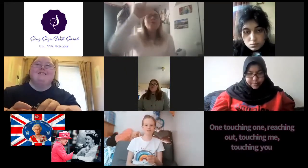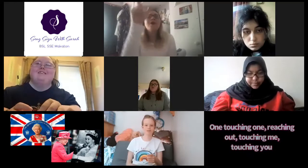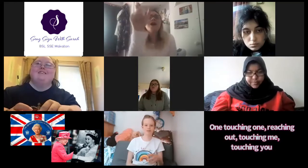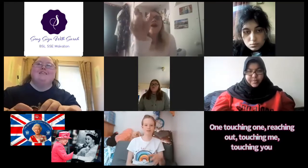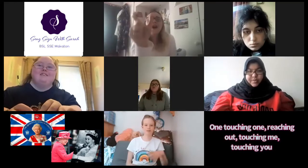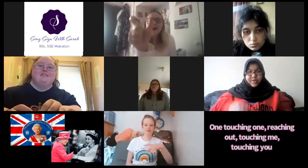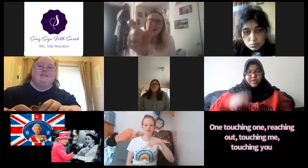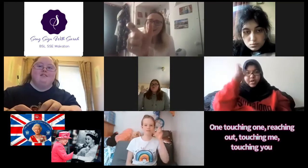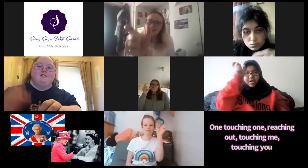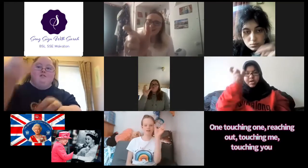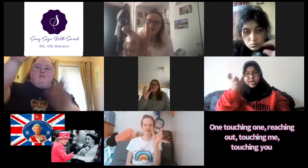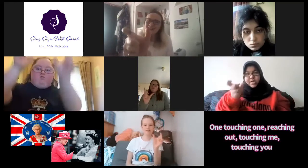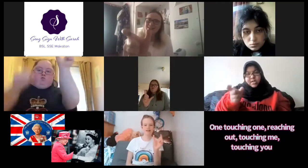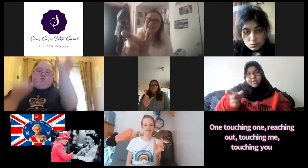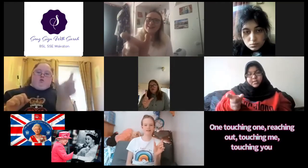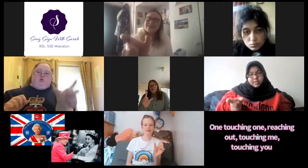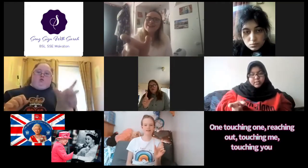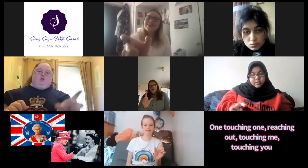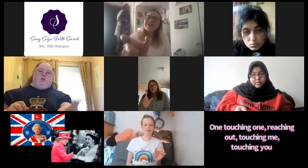One